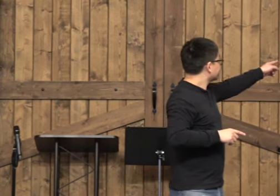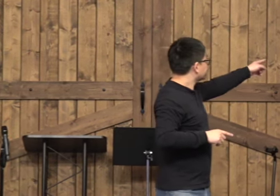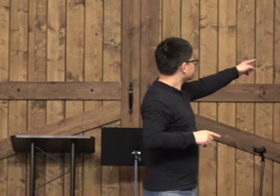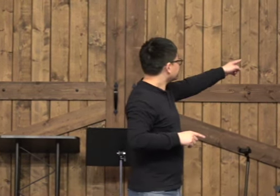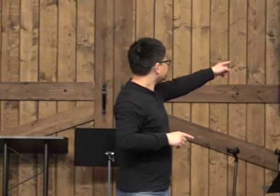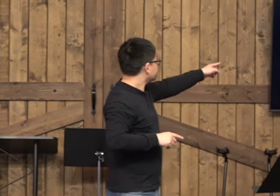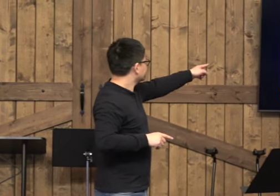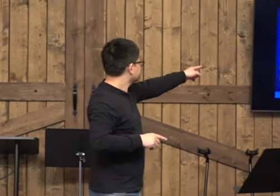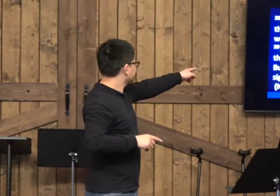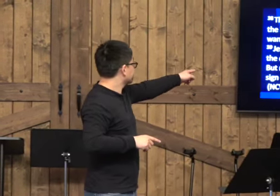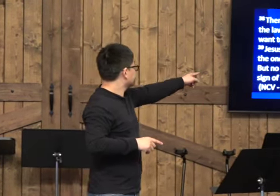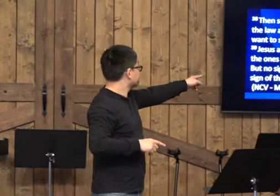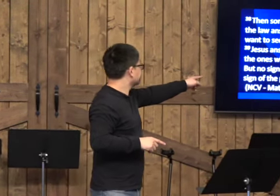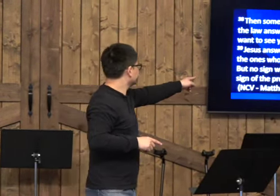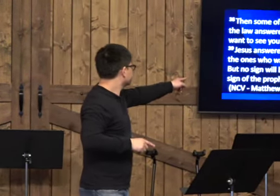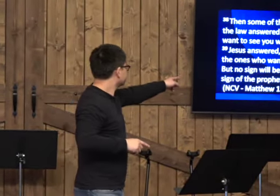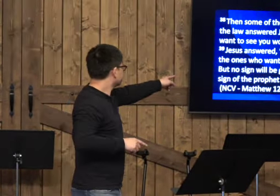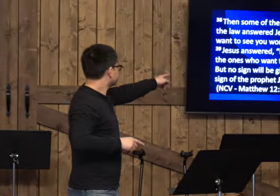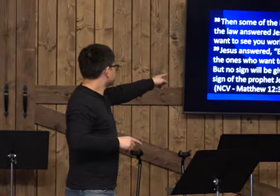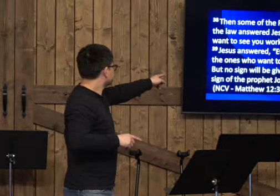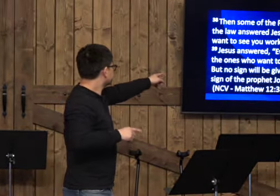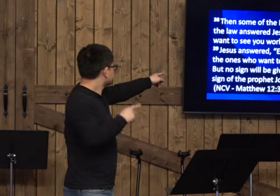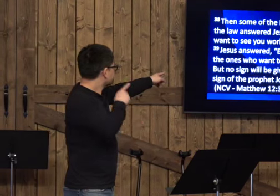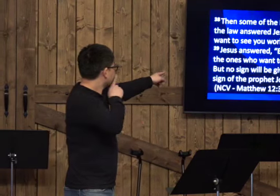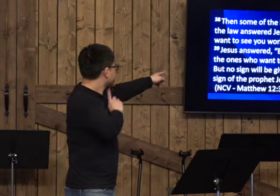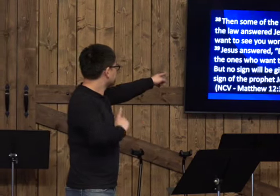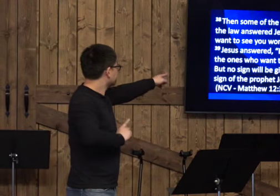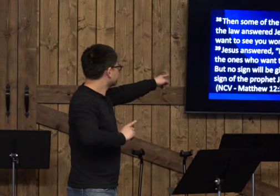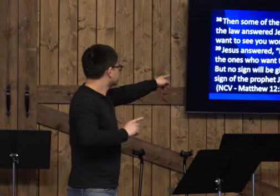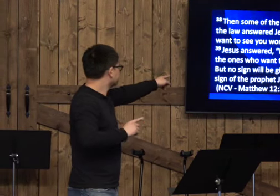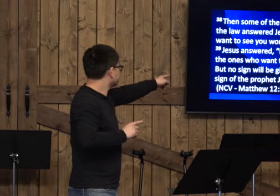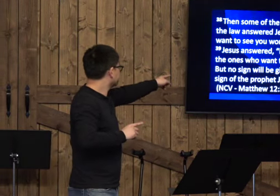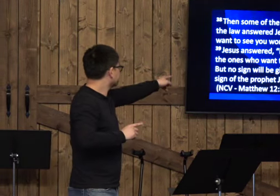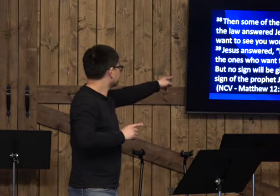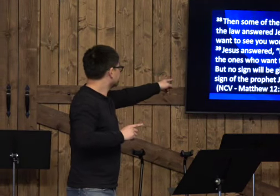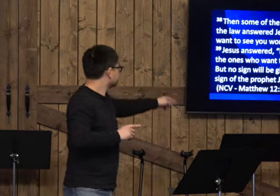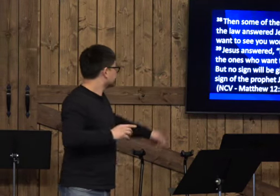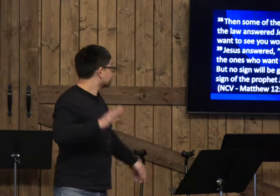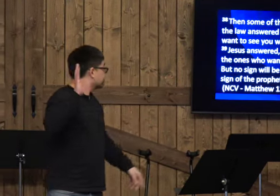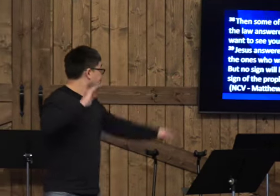He said the days of Jonah, the sign of Jonah. He's given him, he will give him that.